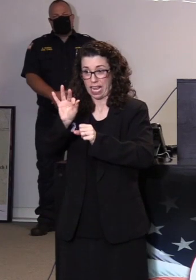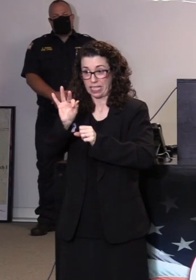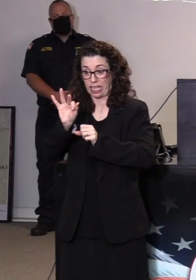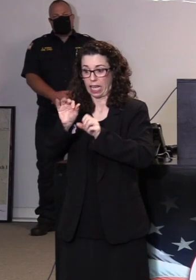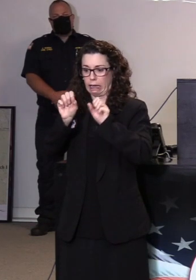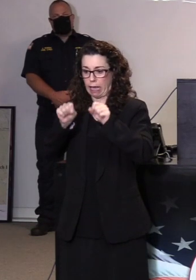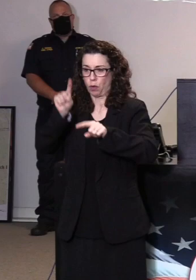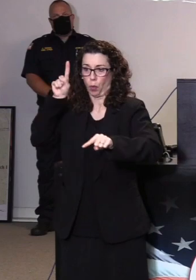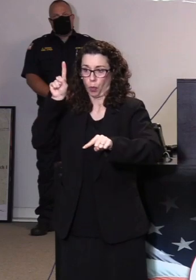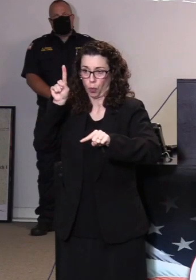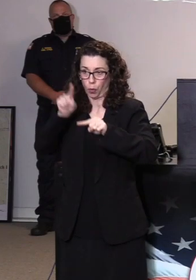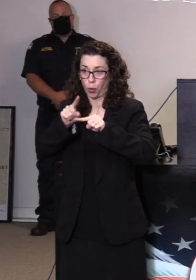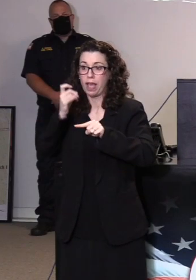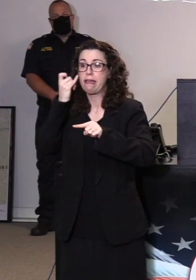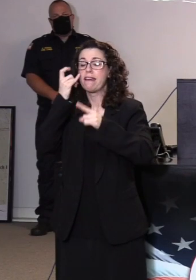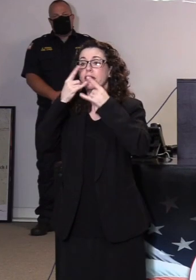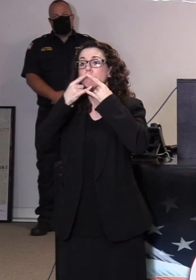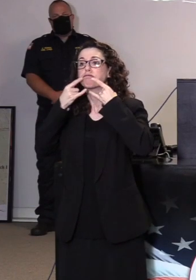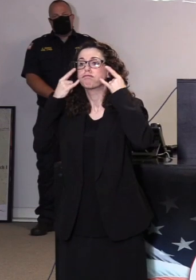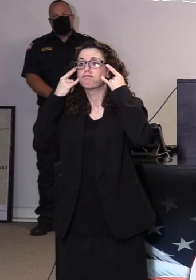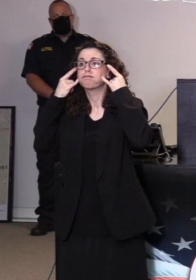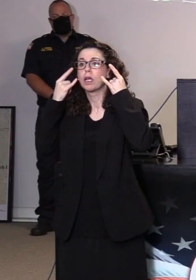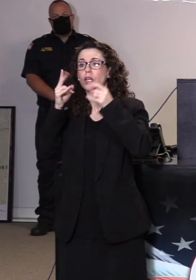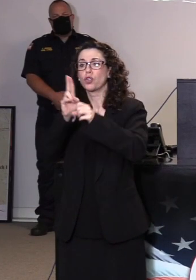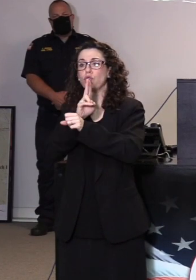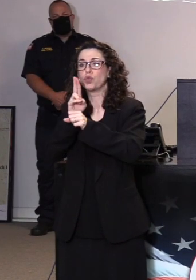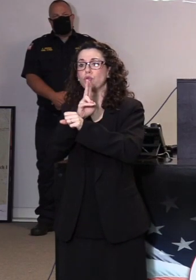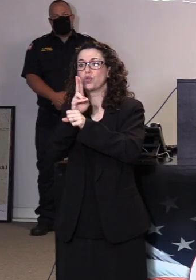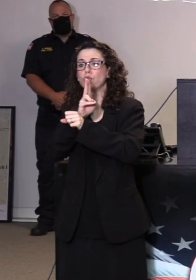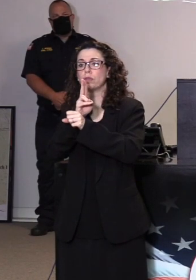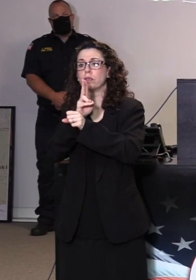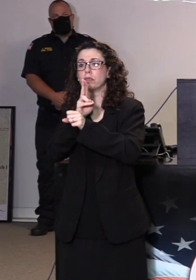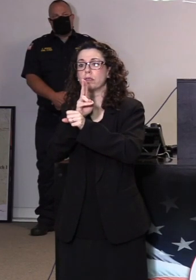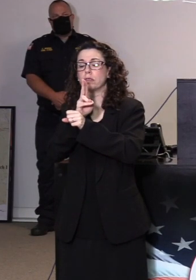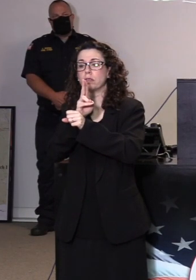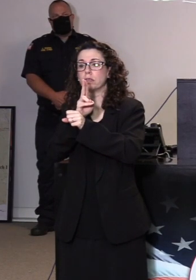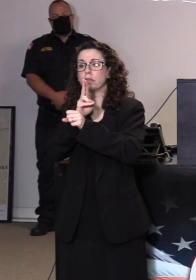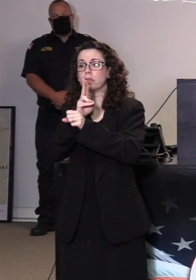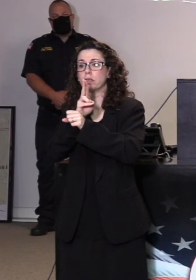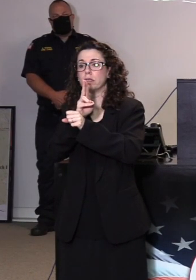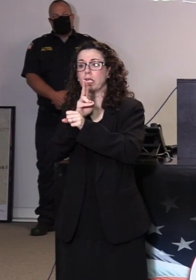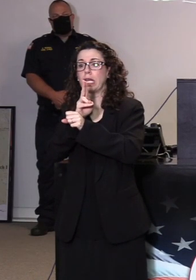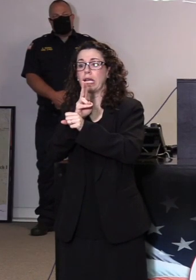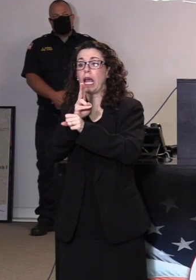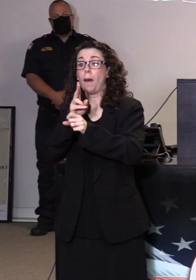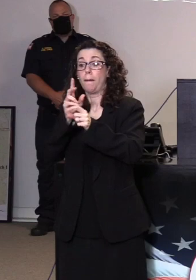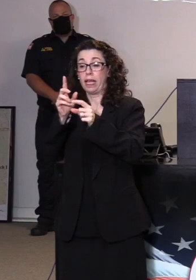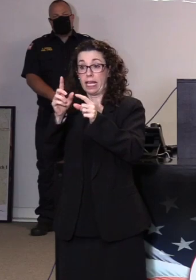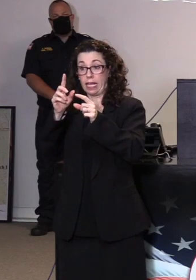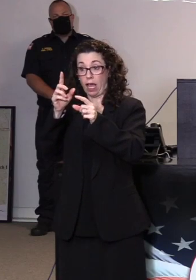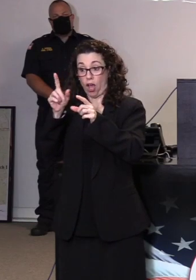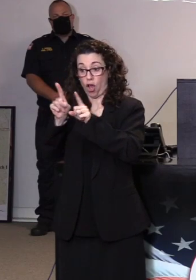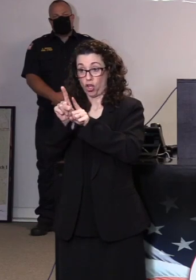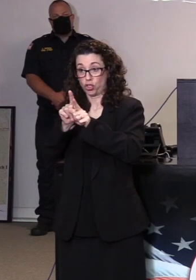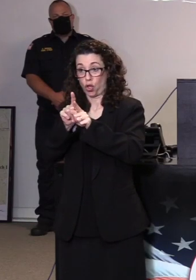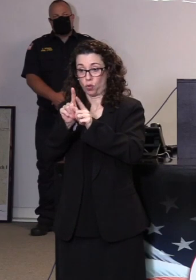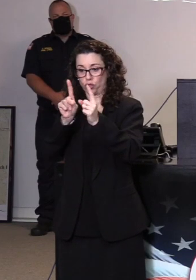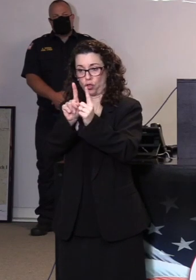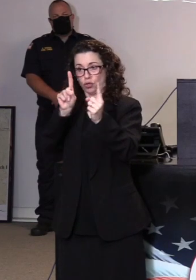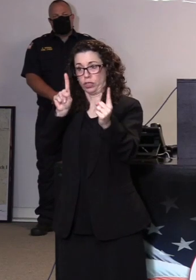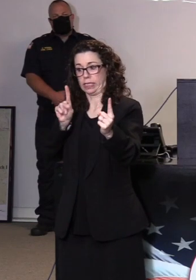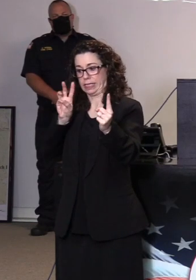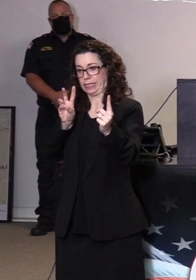Face coverings are used along with other preventive measures, including social distancing,